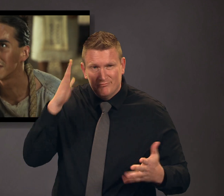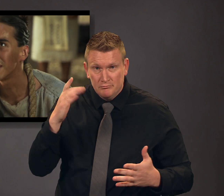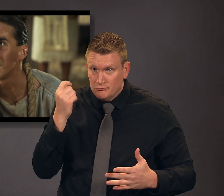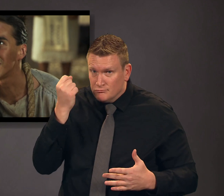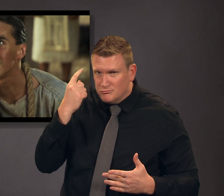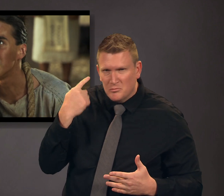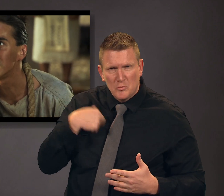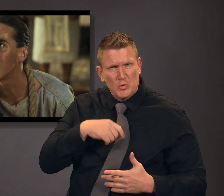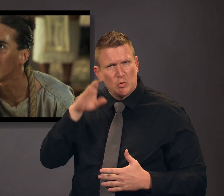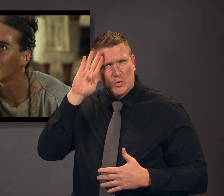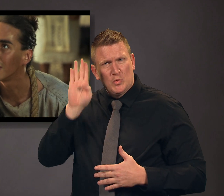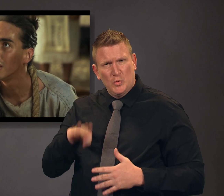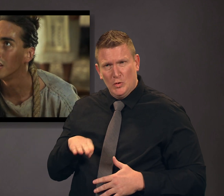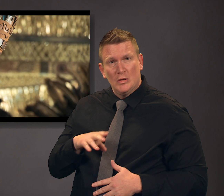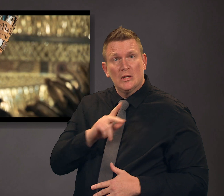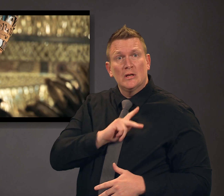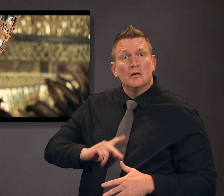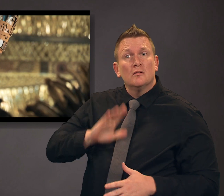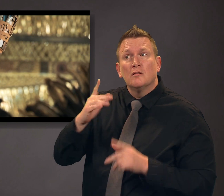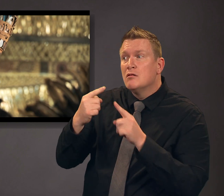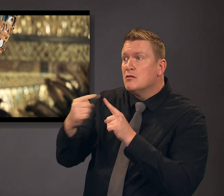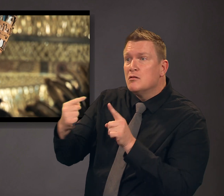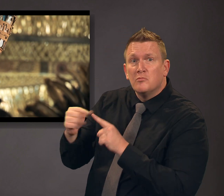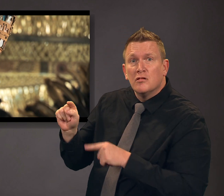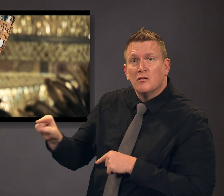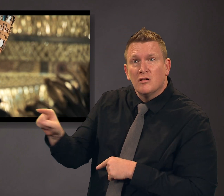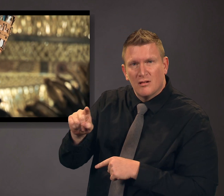cannot be slain by the enemies of the king.